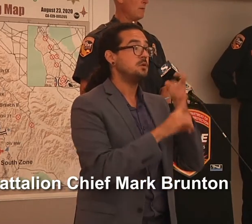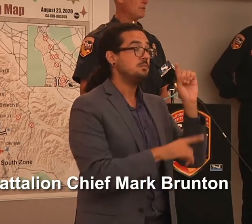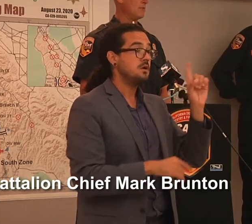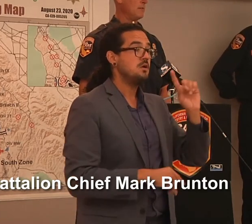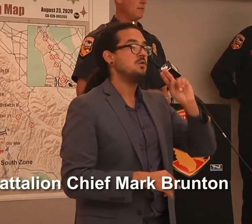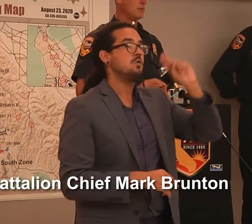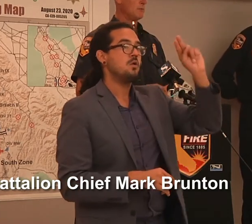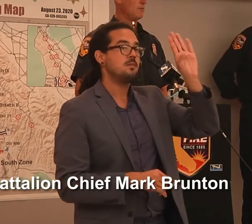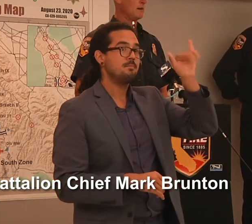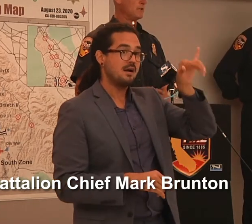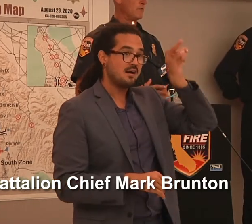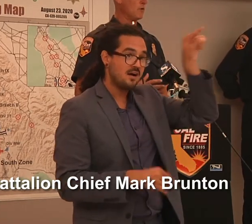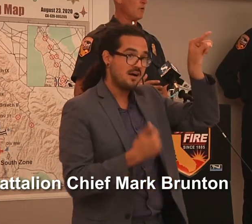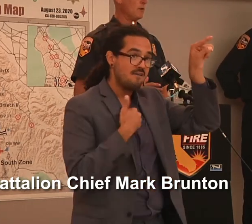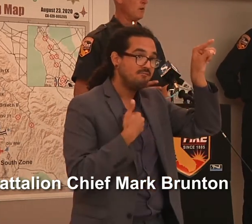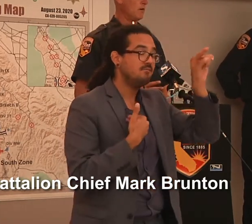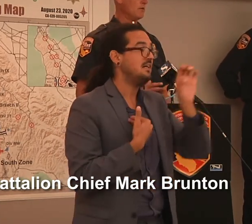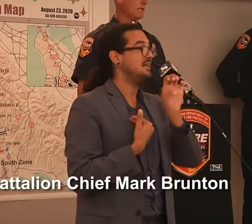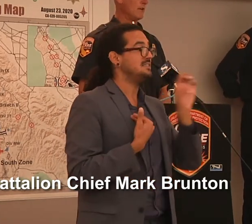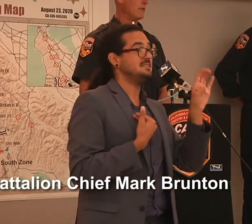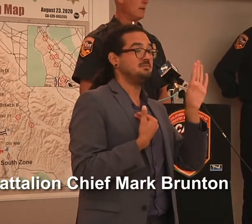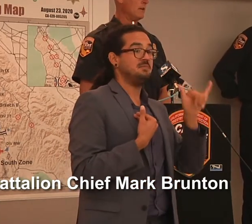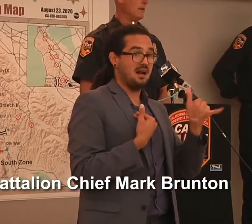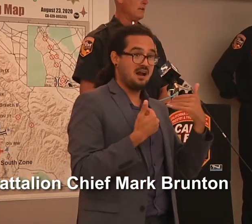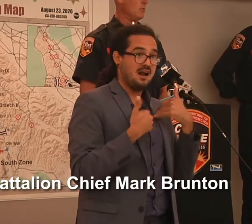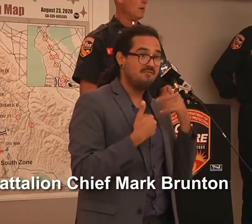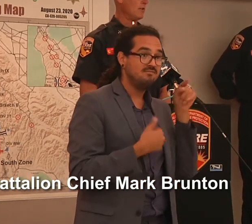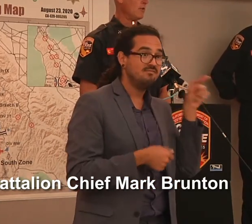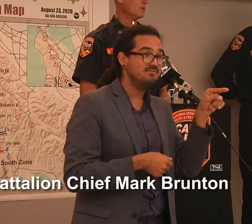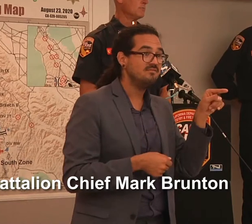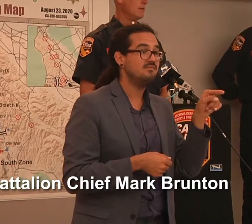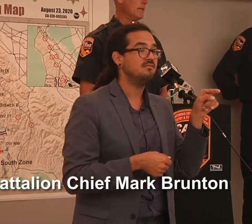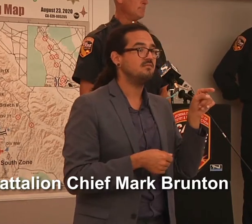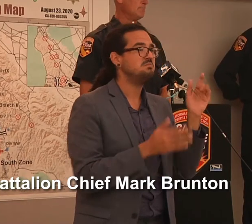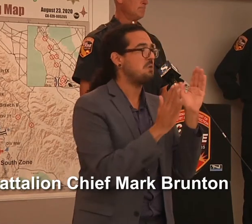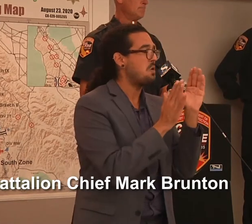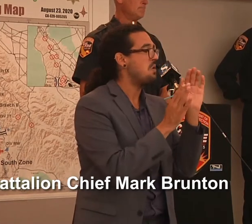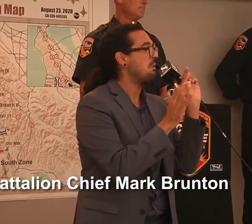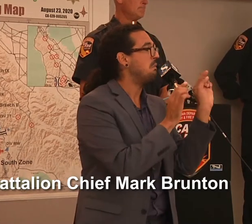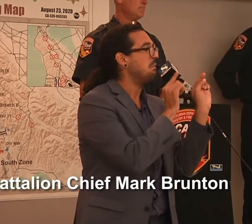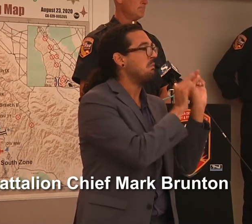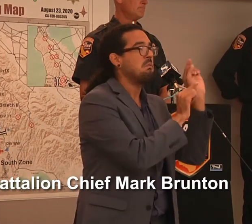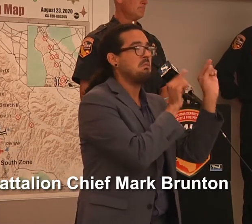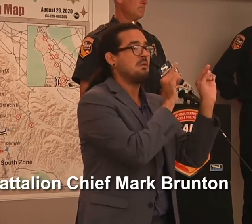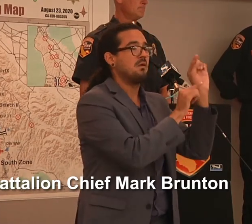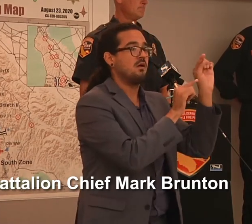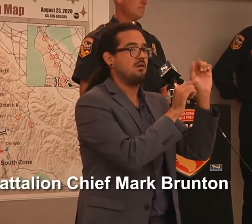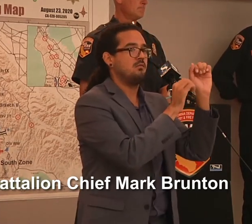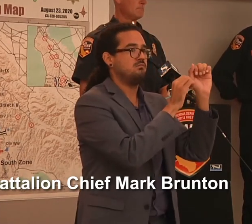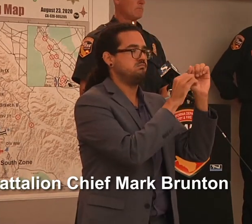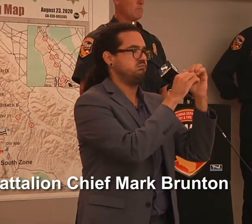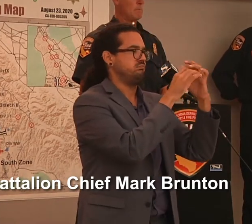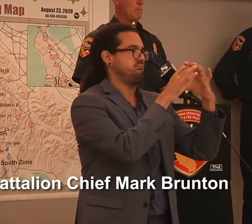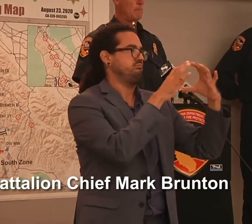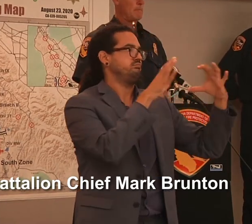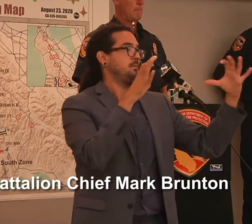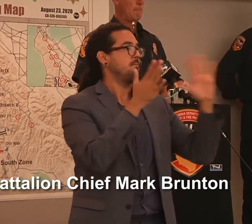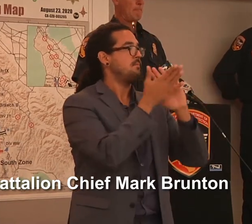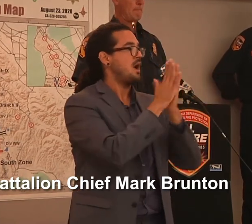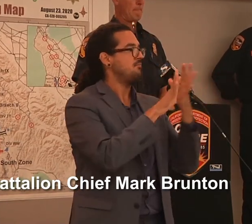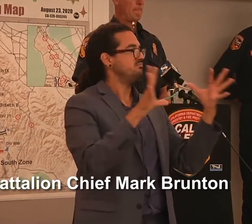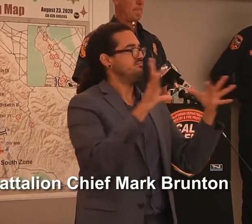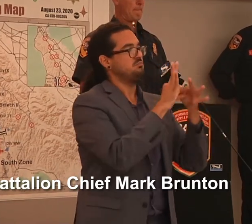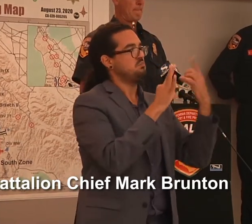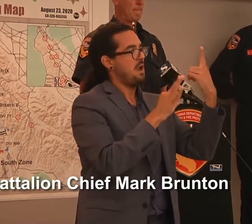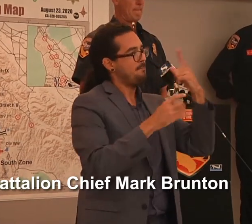They were all a bunch of very small fires that have grown all together into one large event. What do you see as the biggest challenges your crews